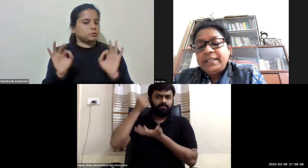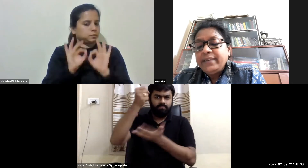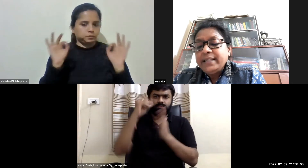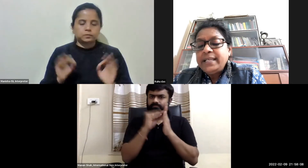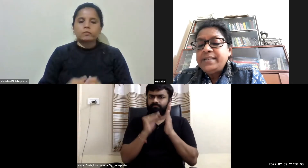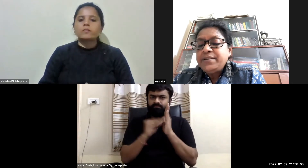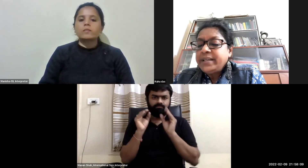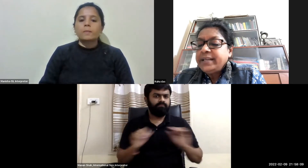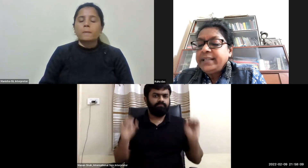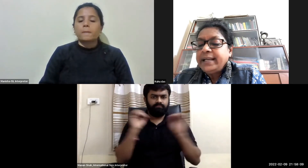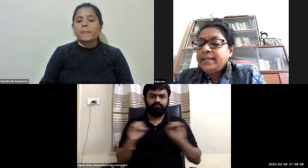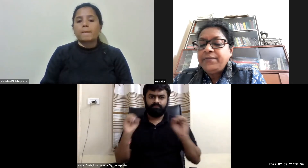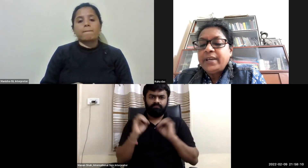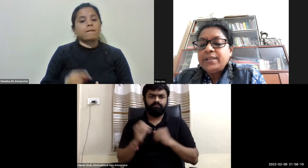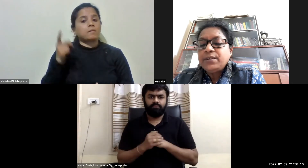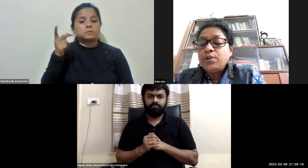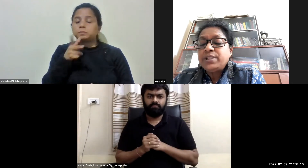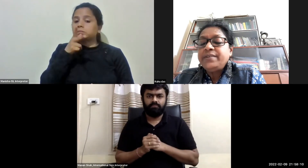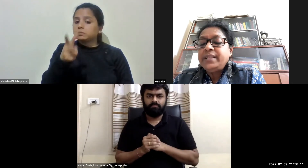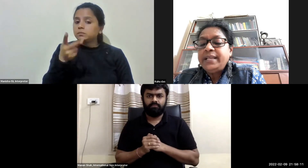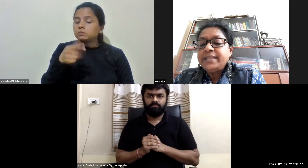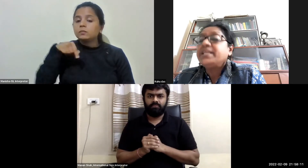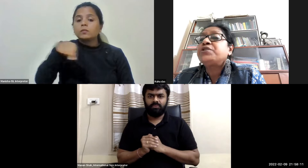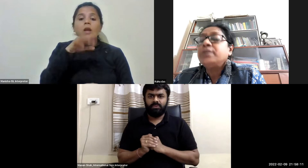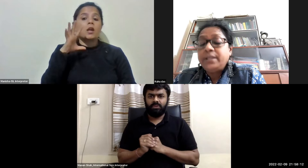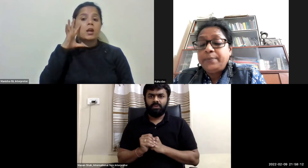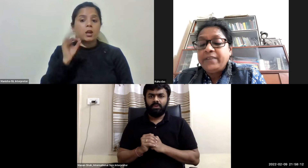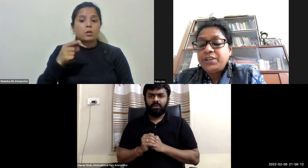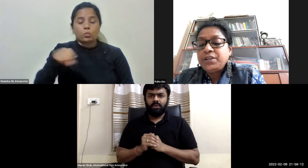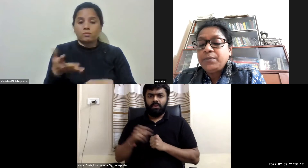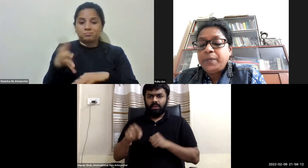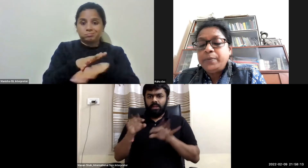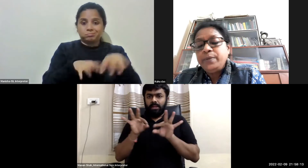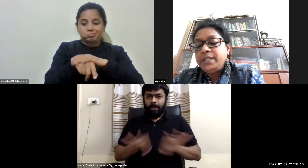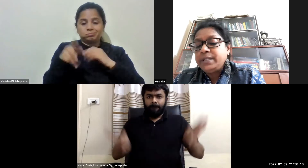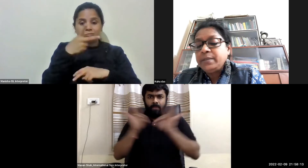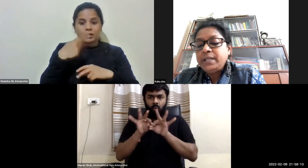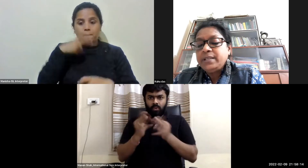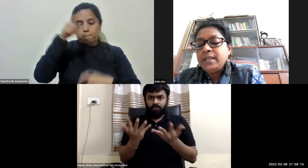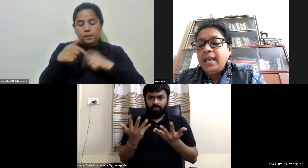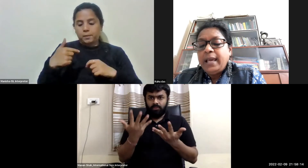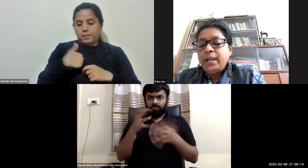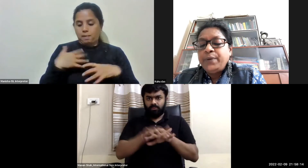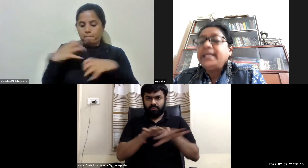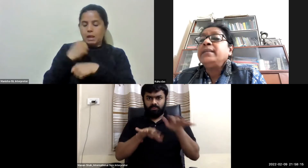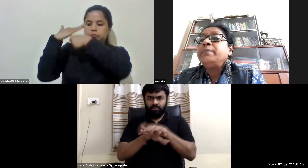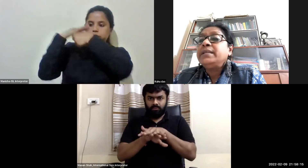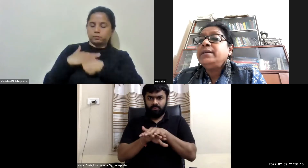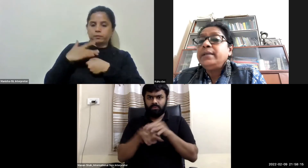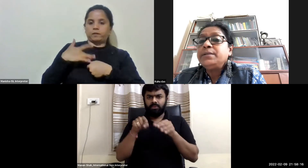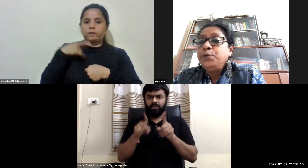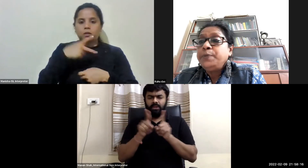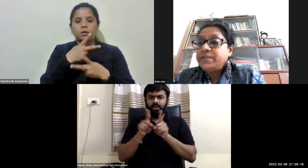what Amitabh has reiterated, that significance of considering the intersectional deprivation of people with disabilities along with